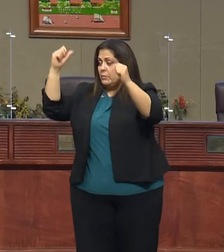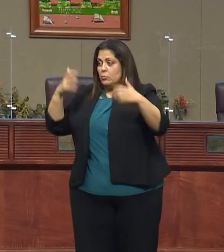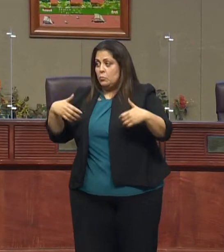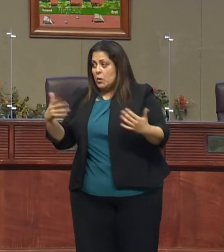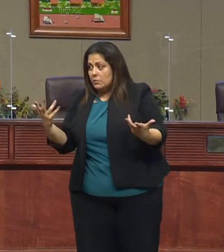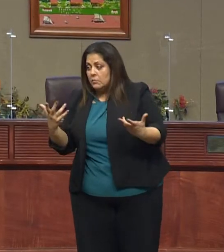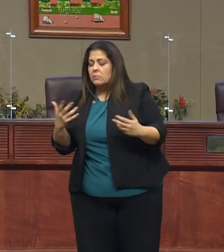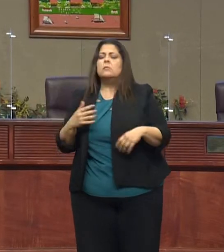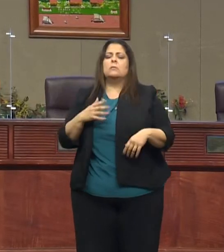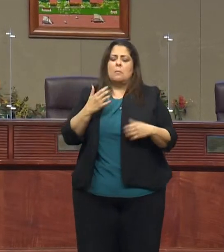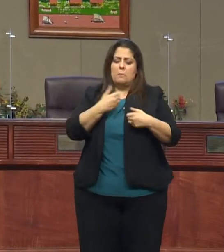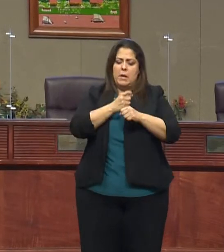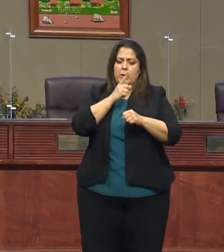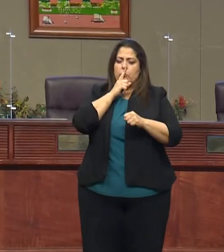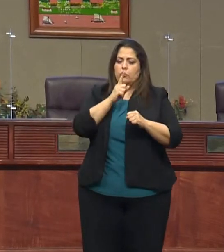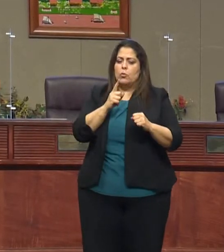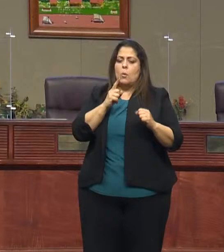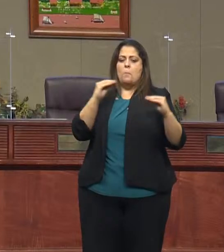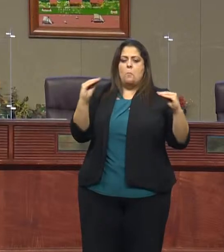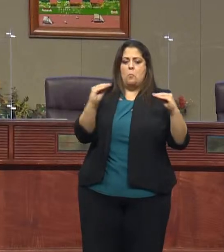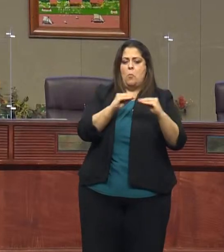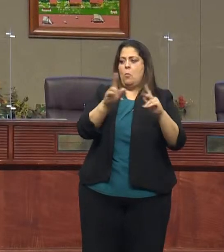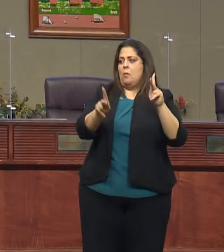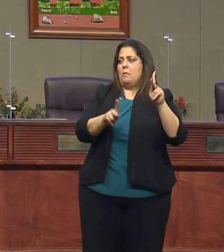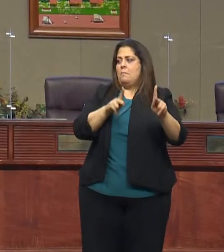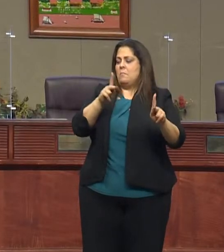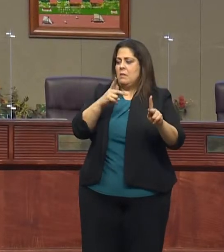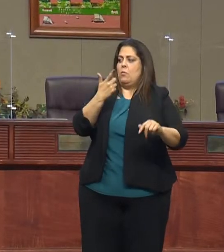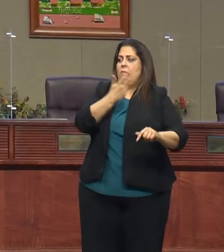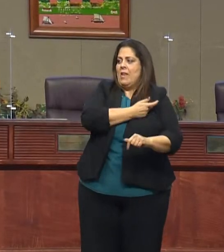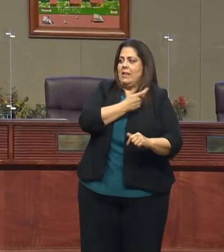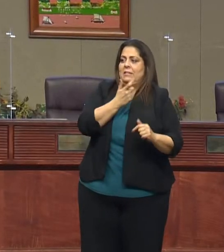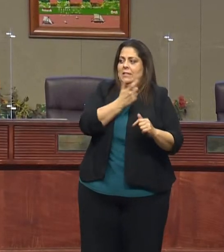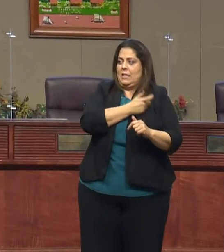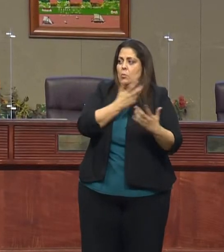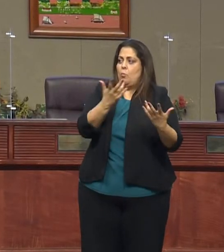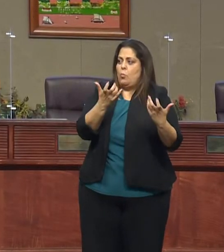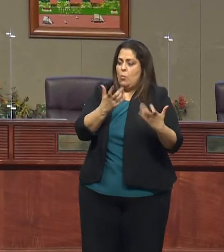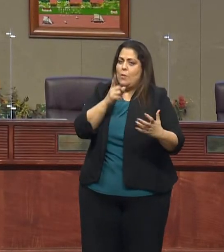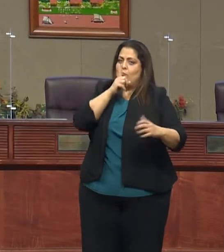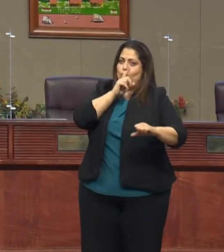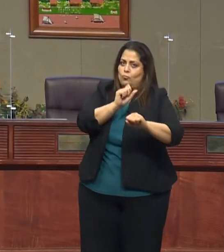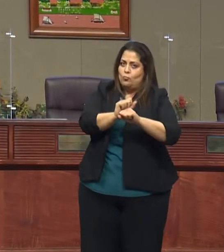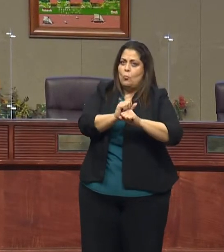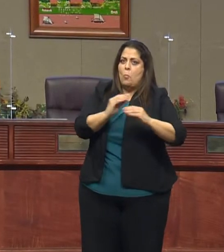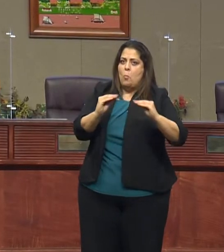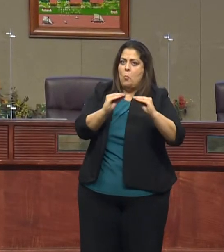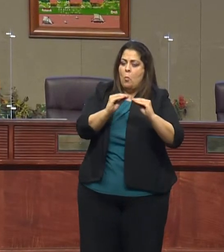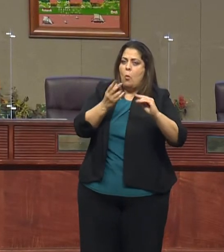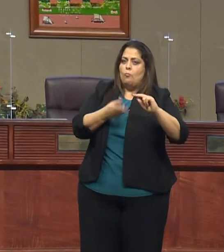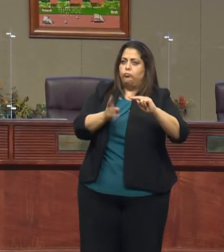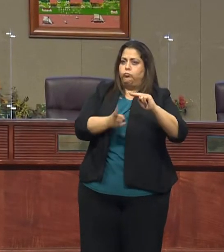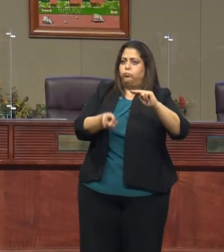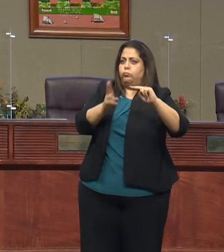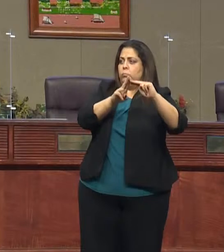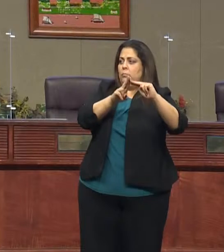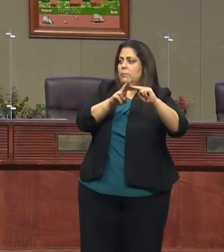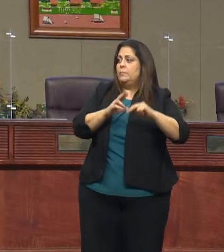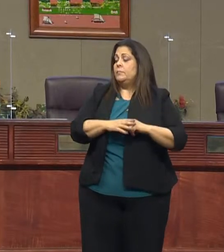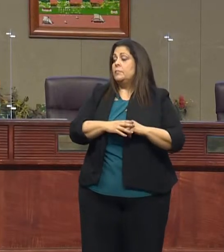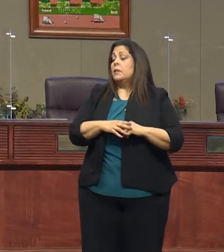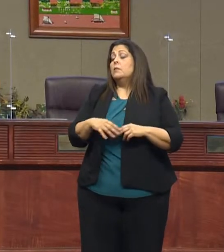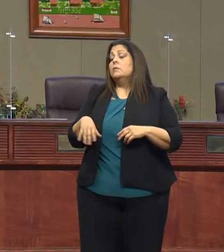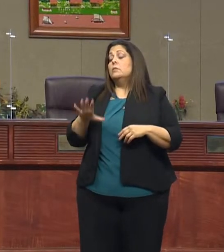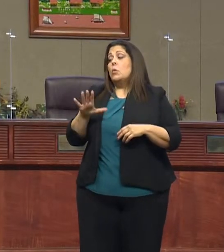increase the number of individuals who are actually receiving shots in their arms. I was on a conference